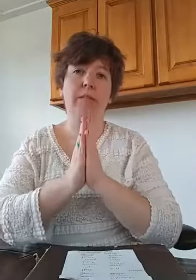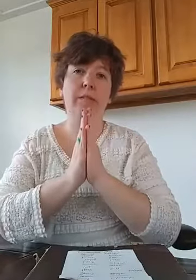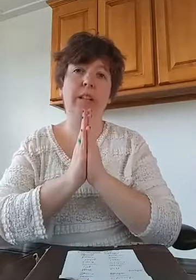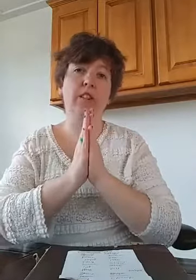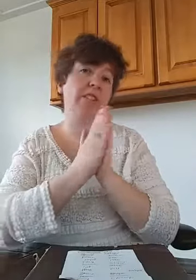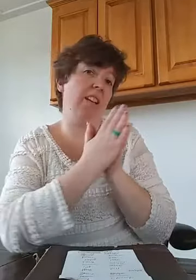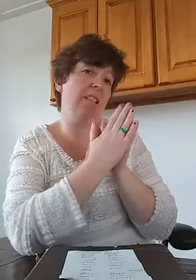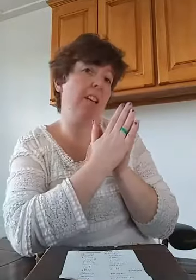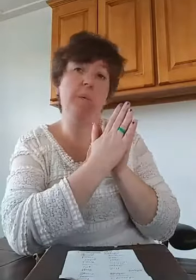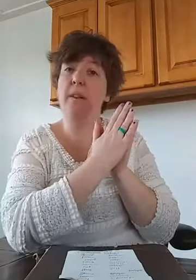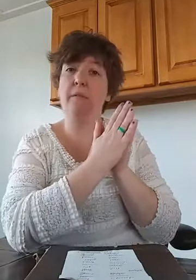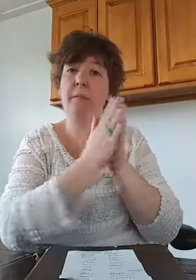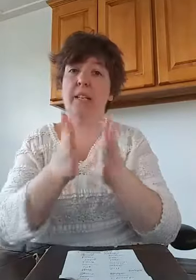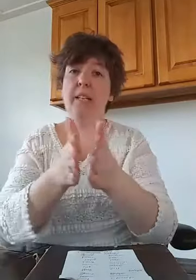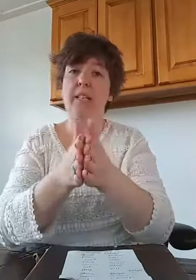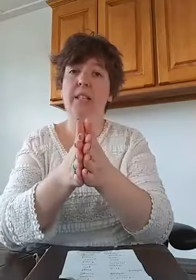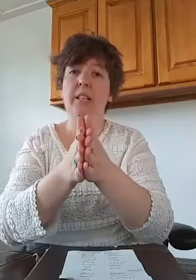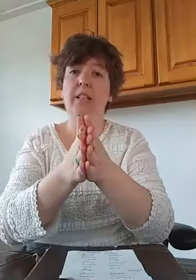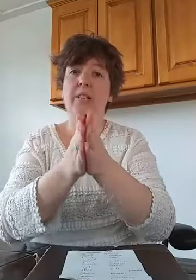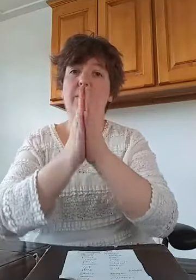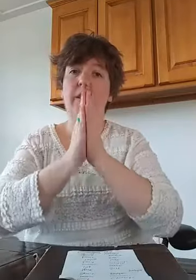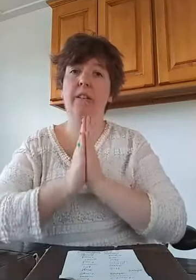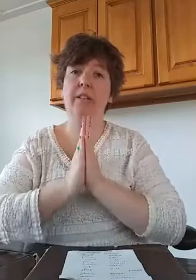It looks kind of like what everybody does. You start here and you